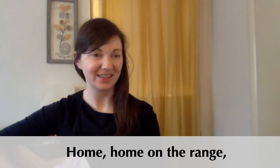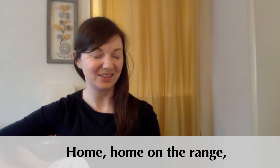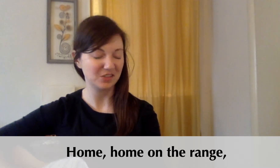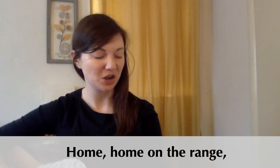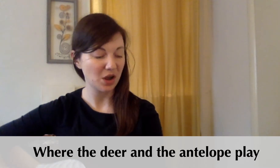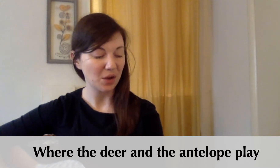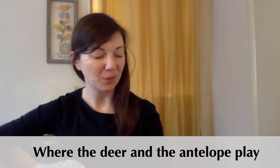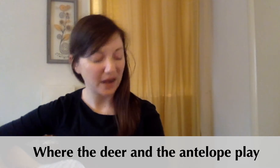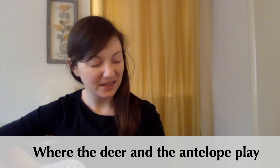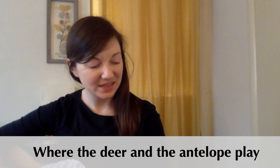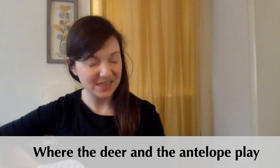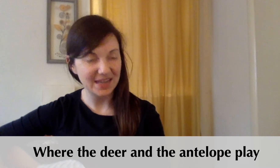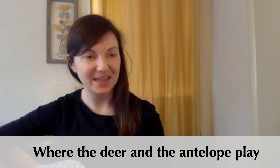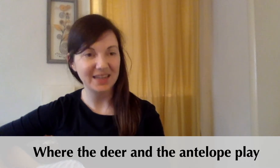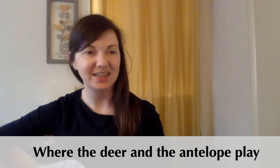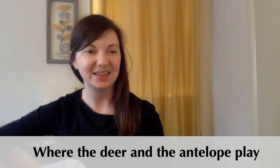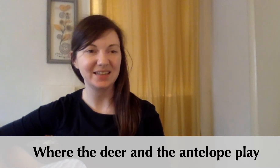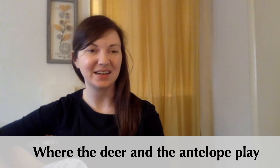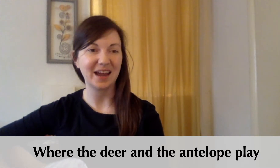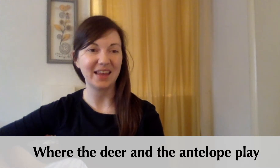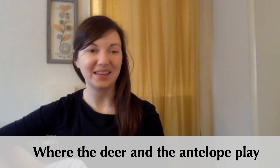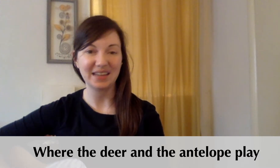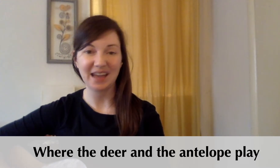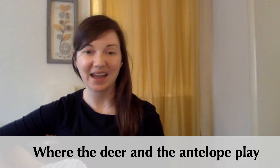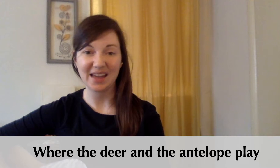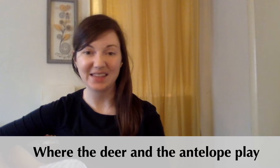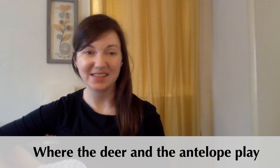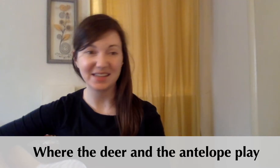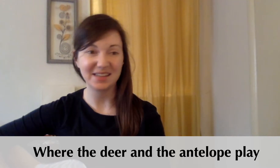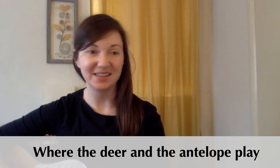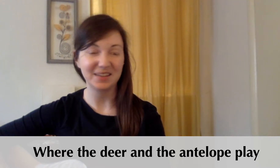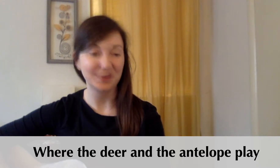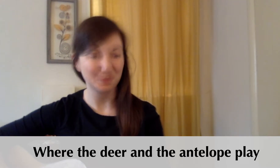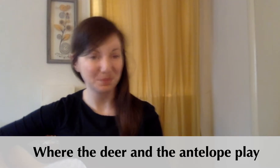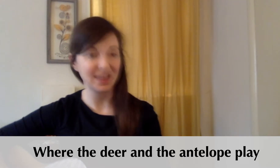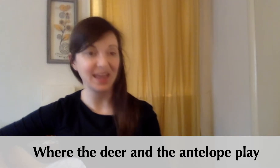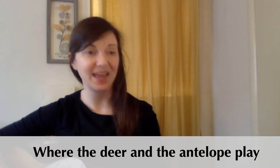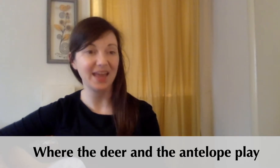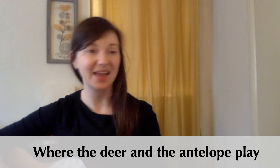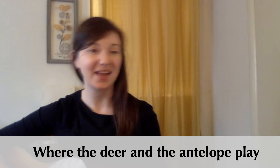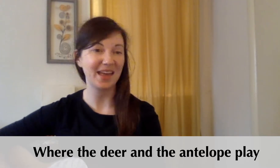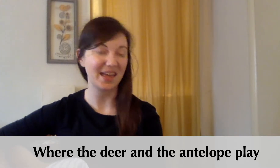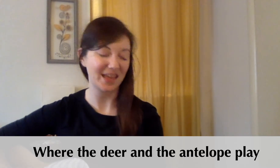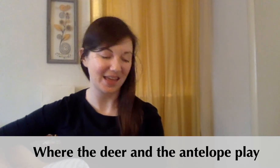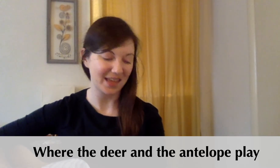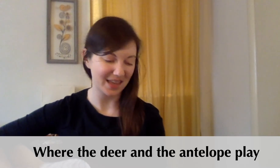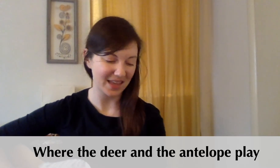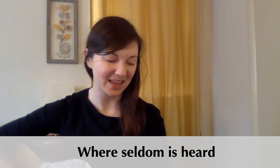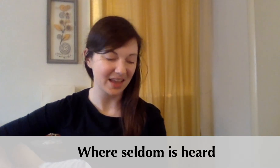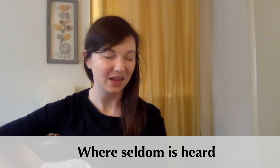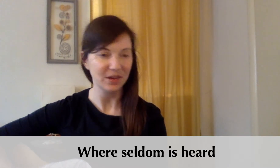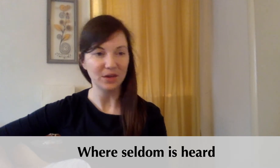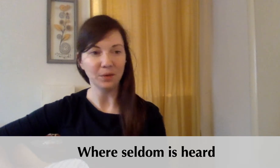range, where the deer and the antelope play,